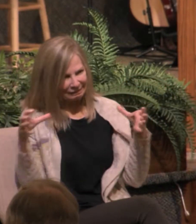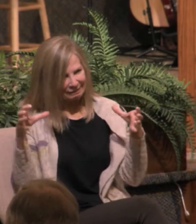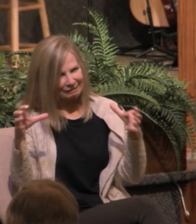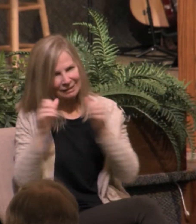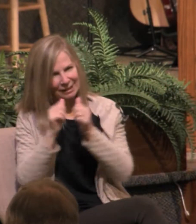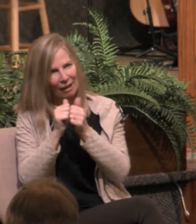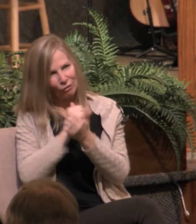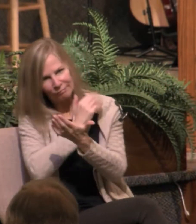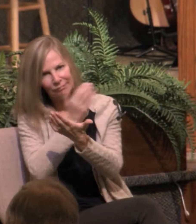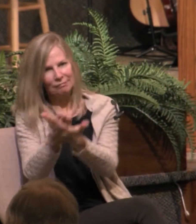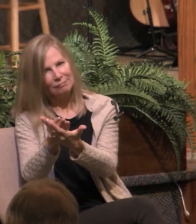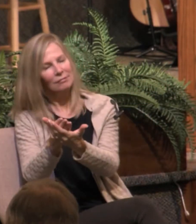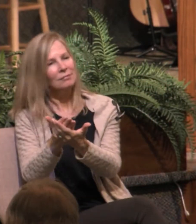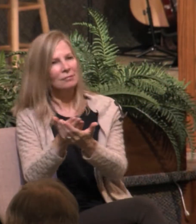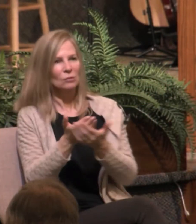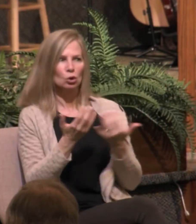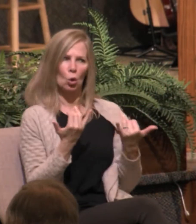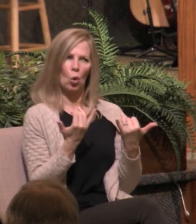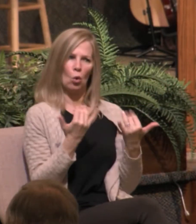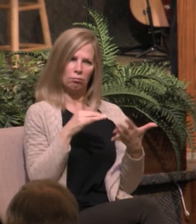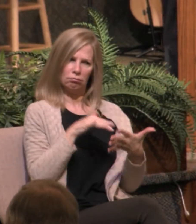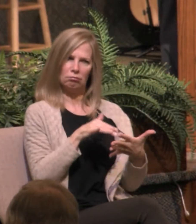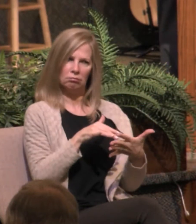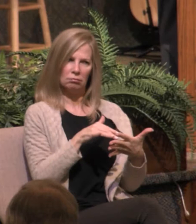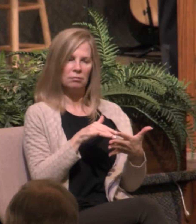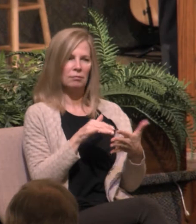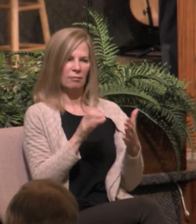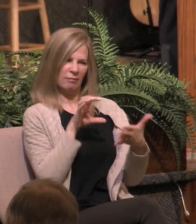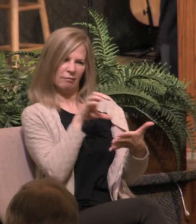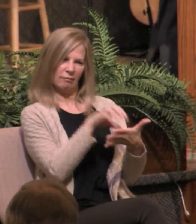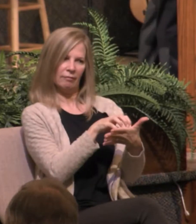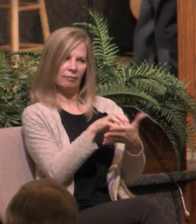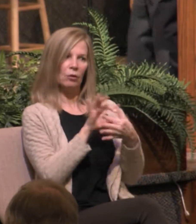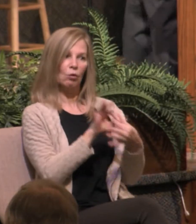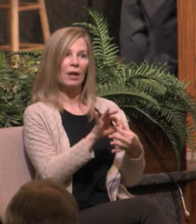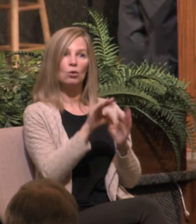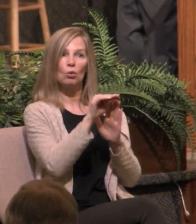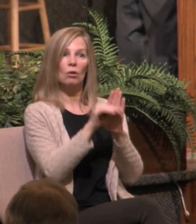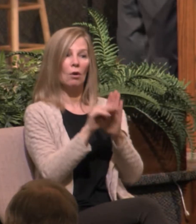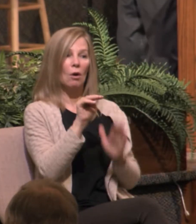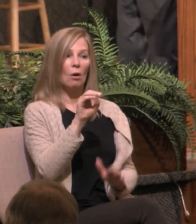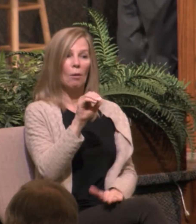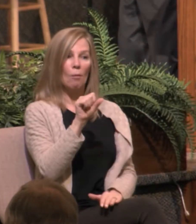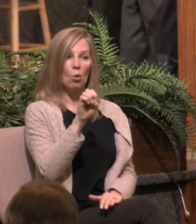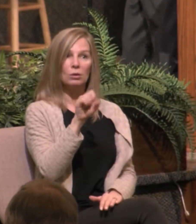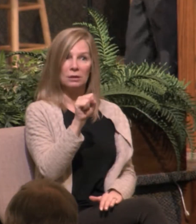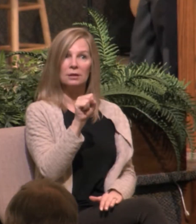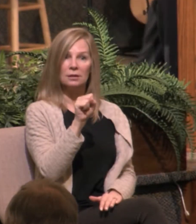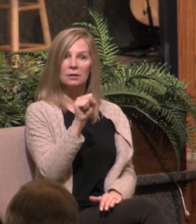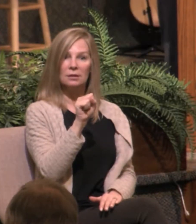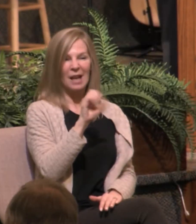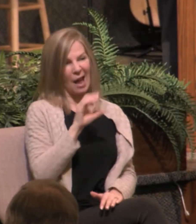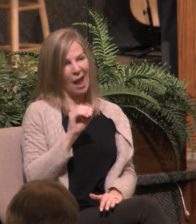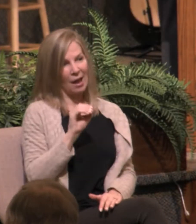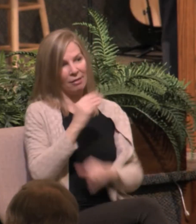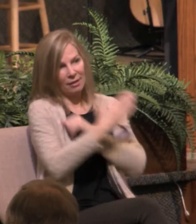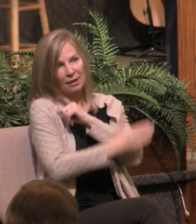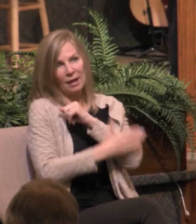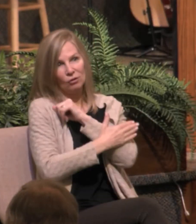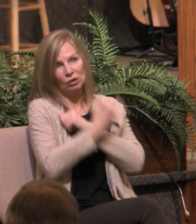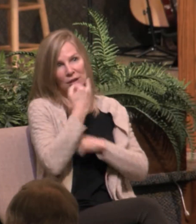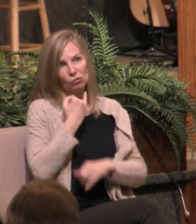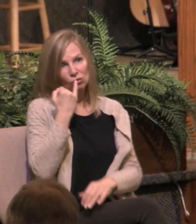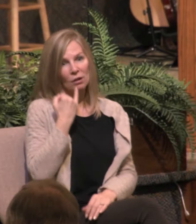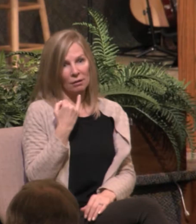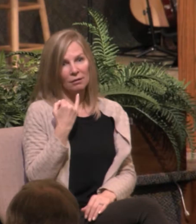doing. So we're going to be looking at our text this morning about Moses and events in his life in the nation of Israel. And the idea is that